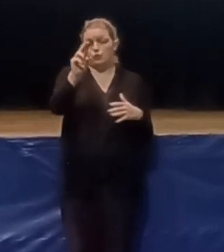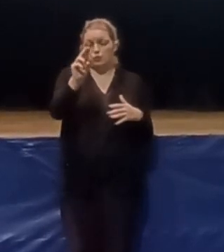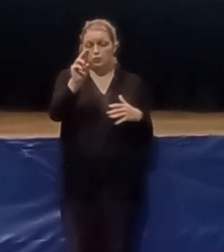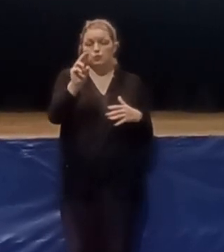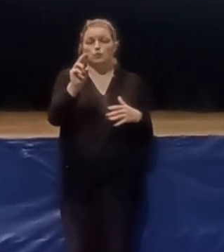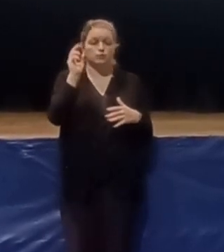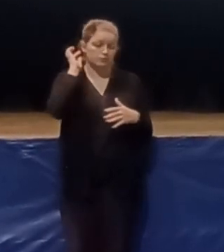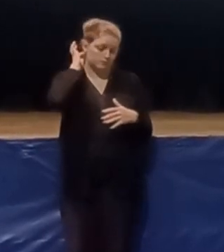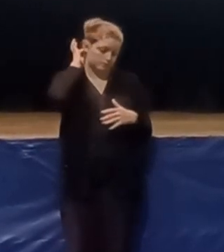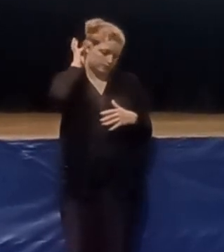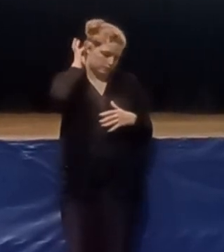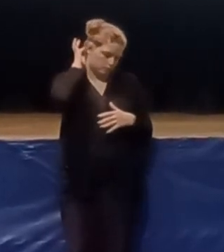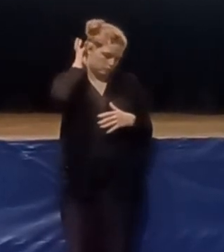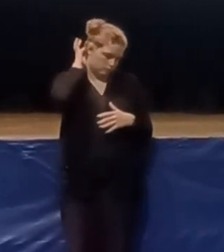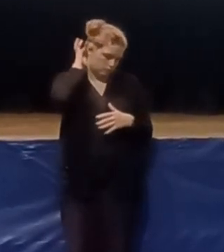the